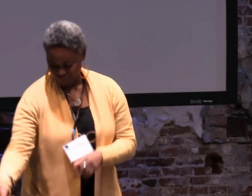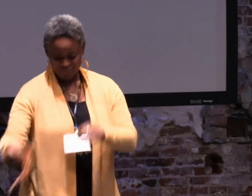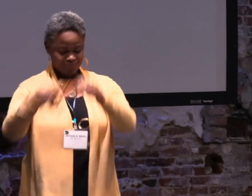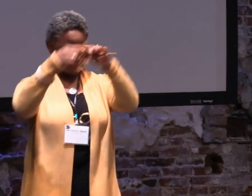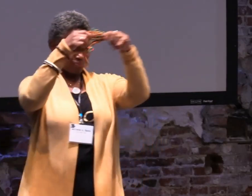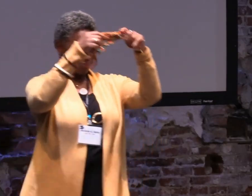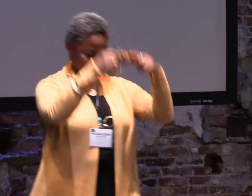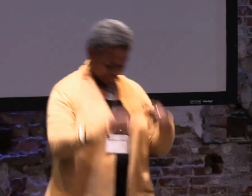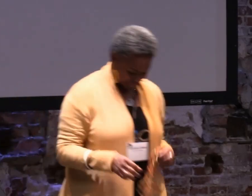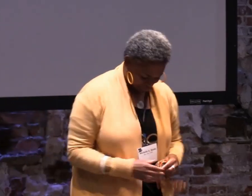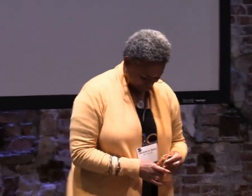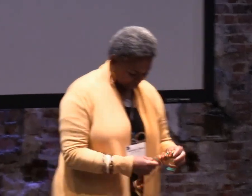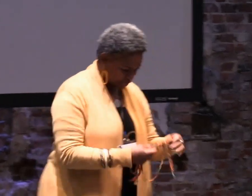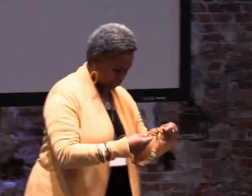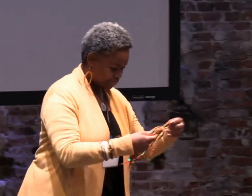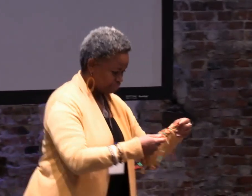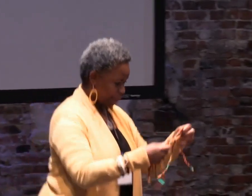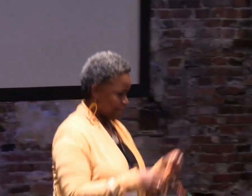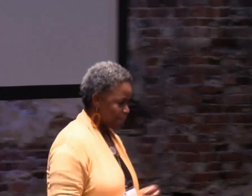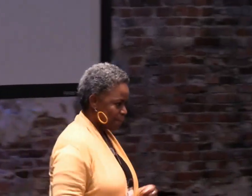that have inspired me and brought me here today, and I bring it to you.